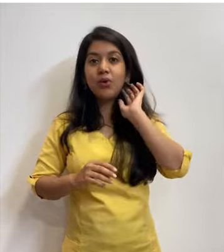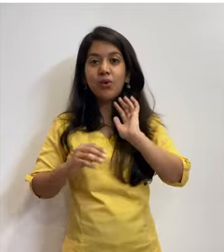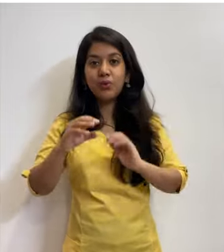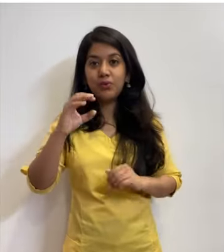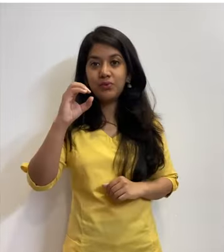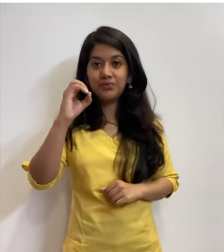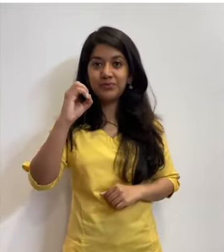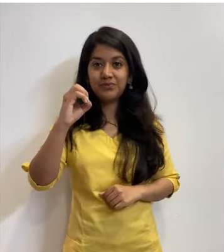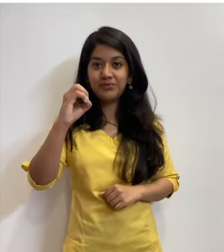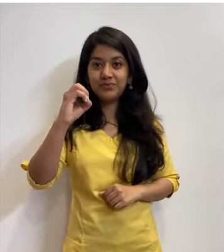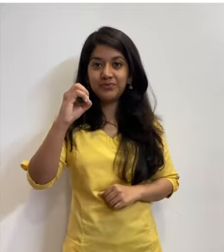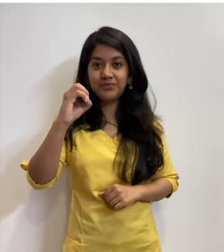O.